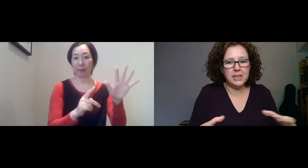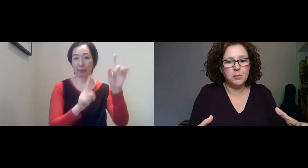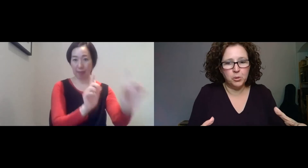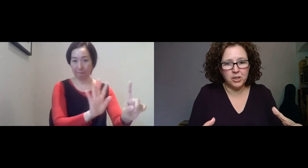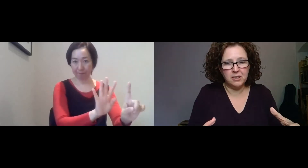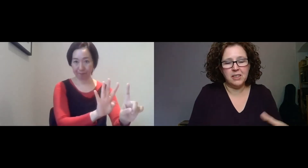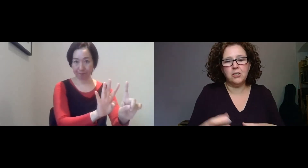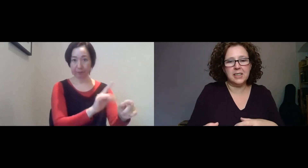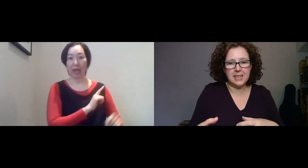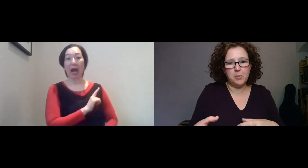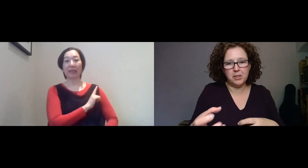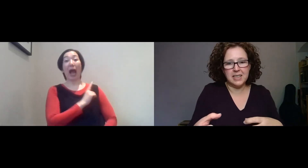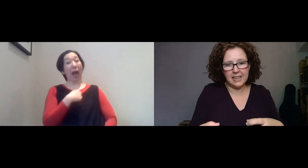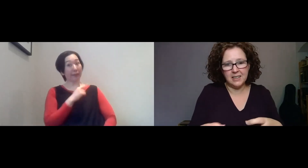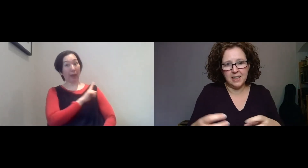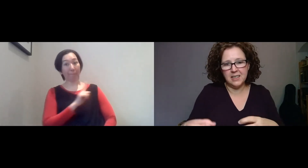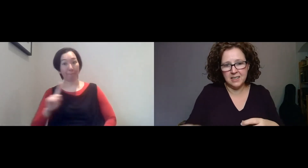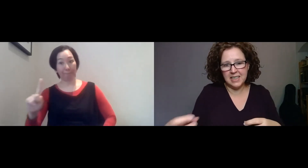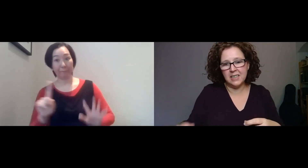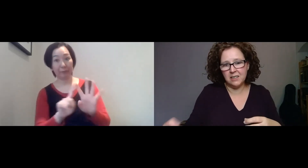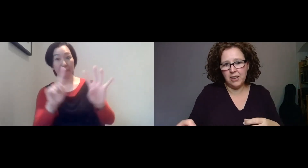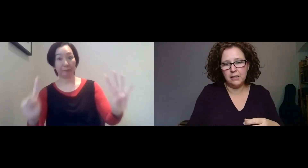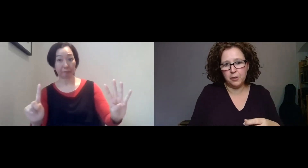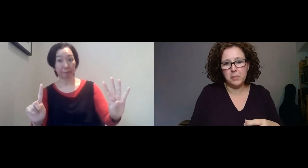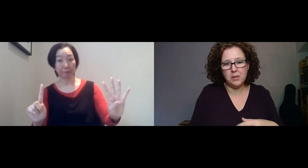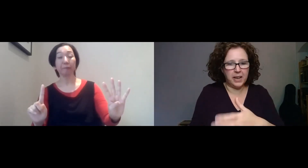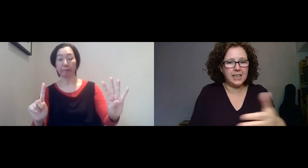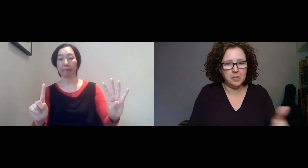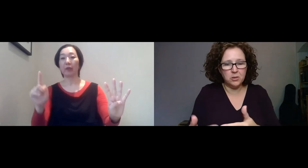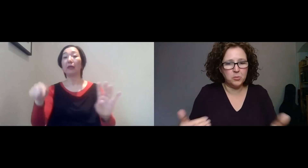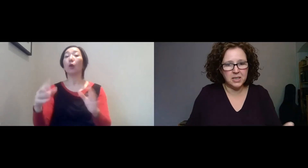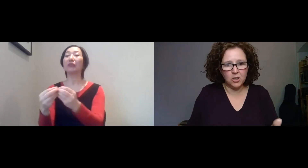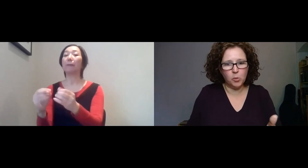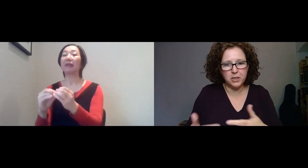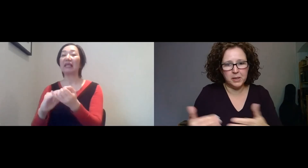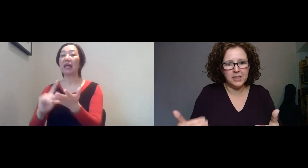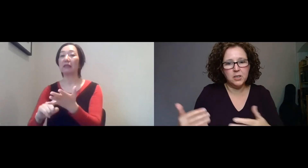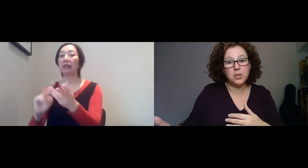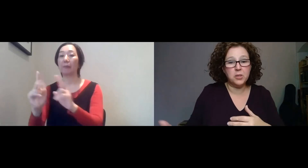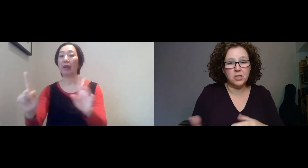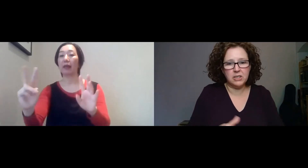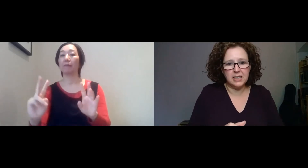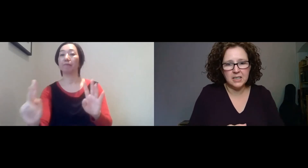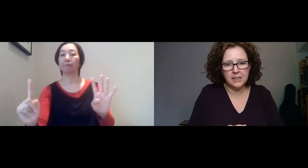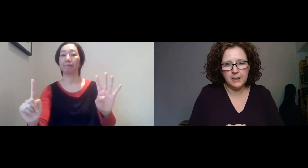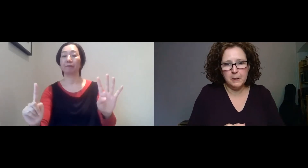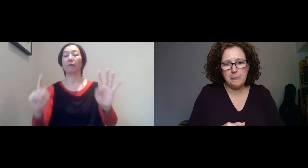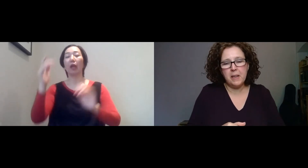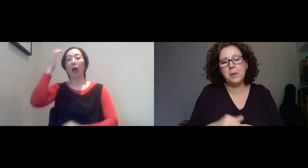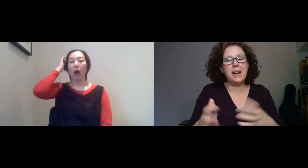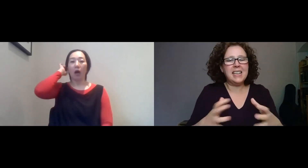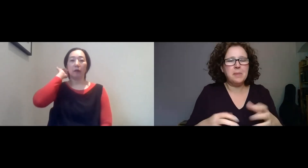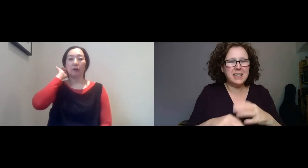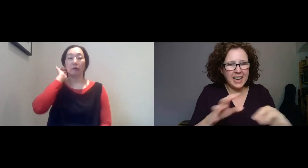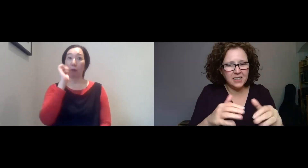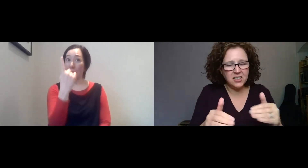the Q&A in motion and got the interpreter together, seated ready for me when I came in. So she was sitting opposite me, so she was in the audience.